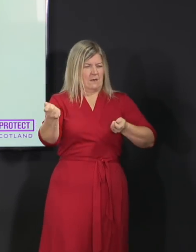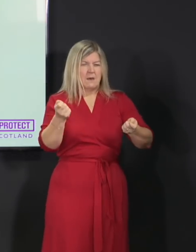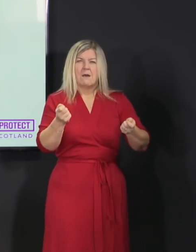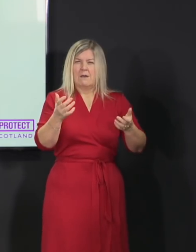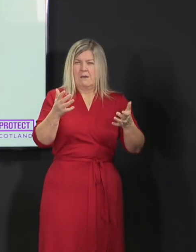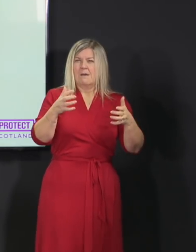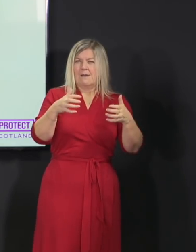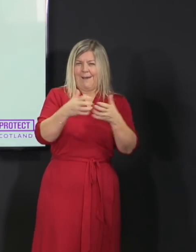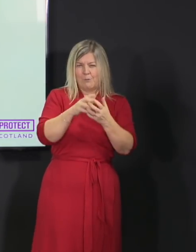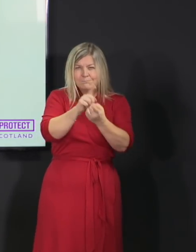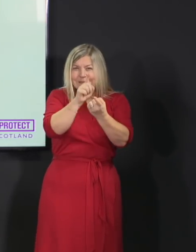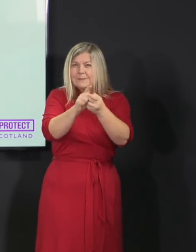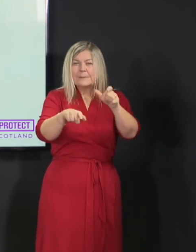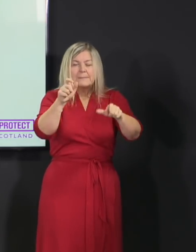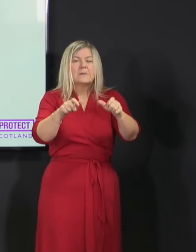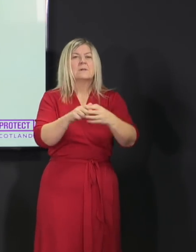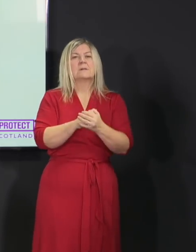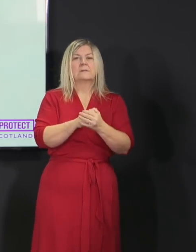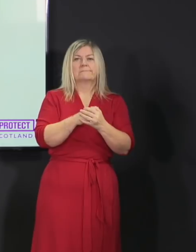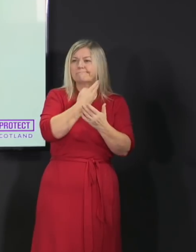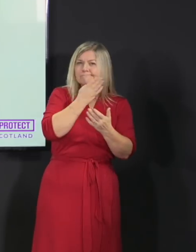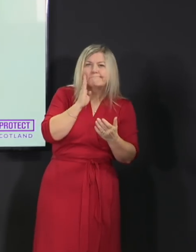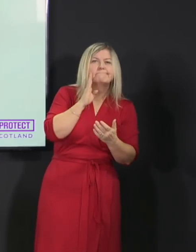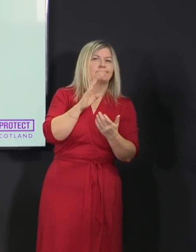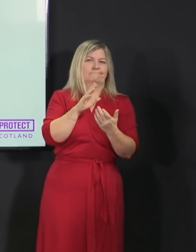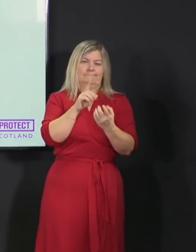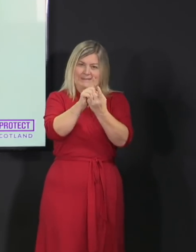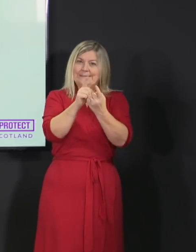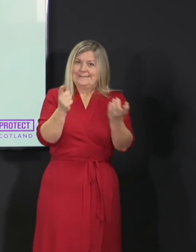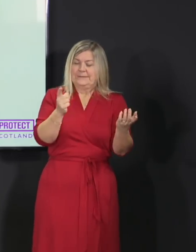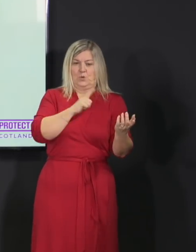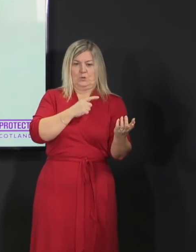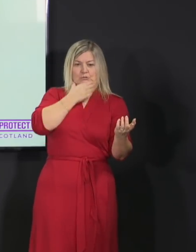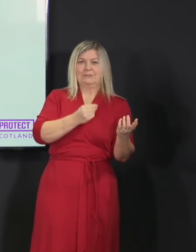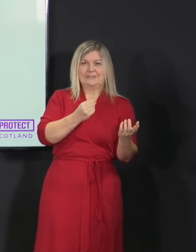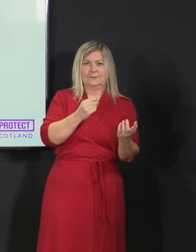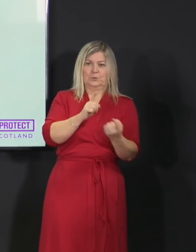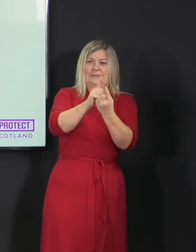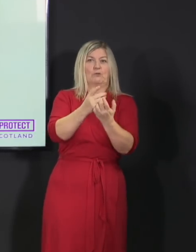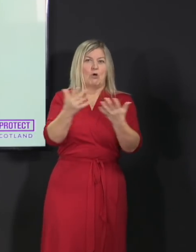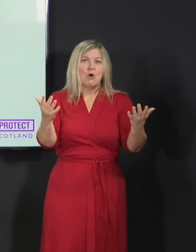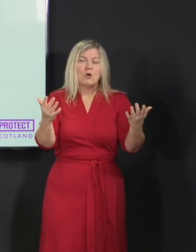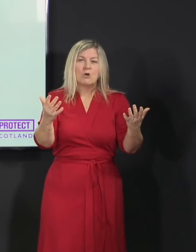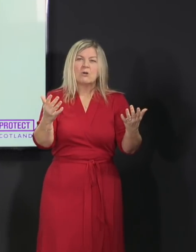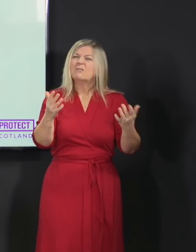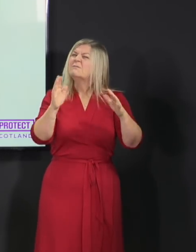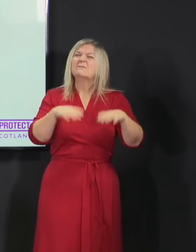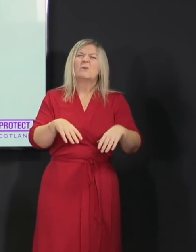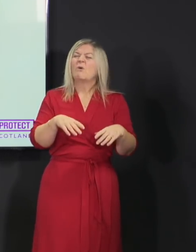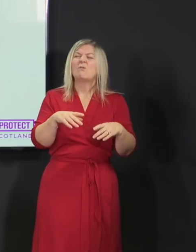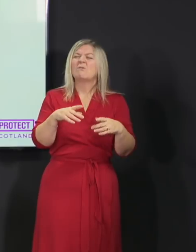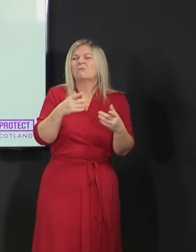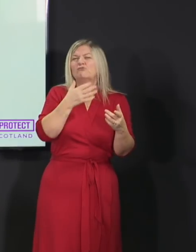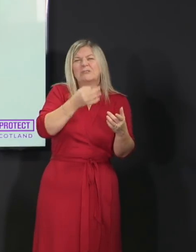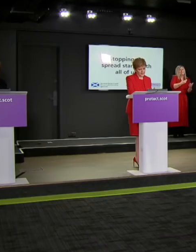just now as we approach this period of Christmas where you may be coming into contact with others. Don't take unnecessary chances with those that you